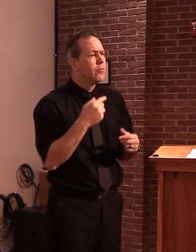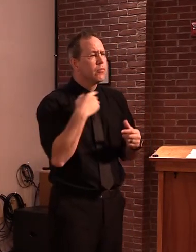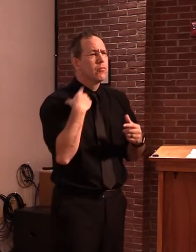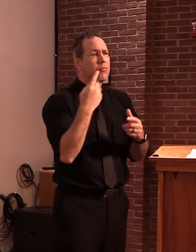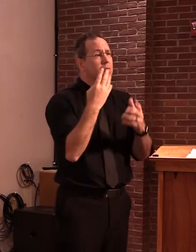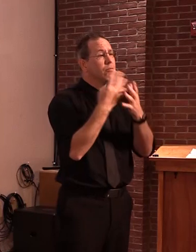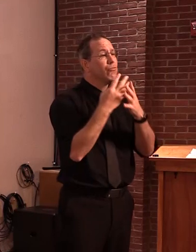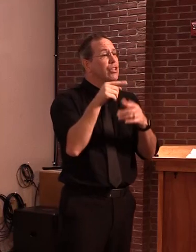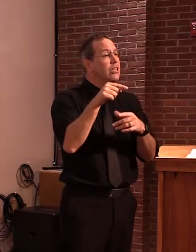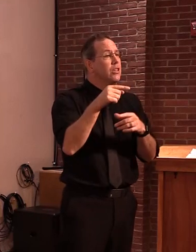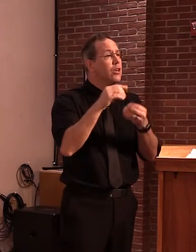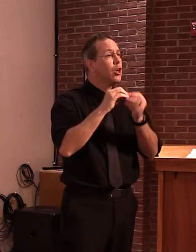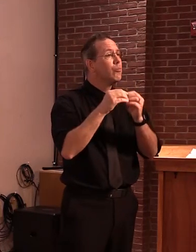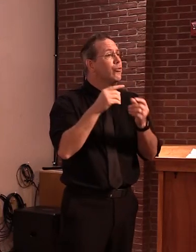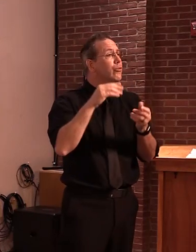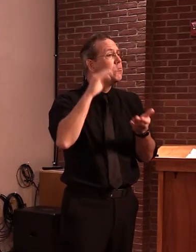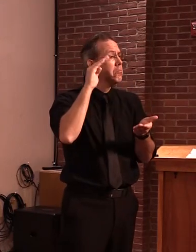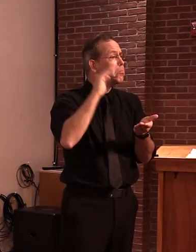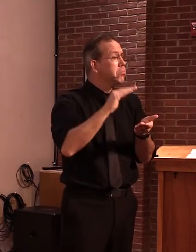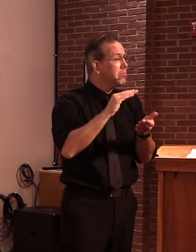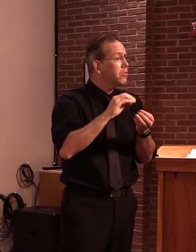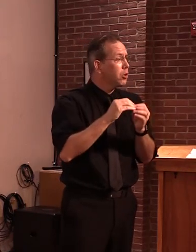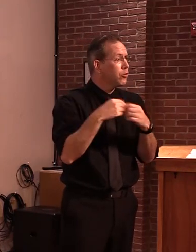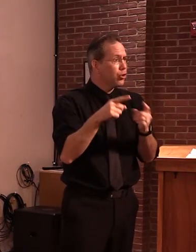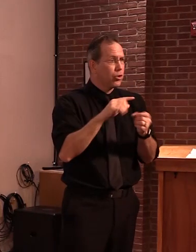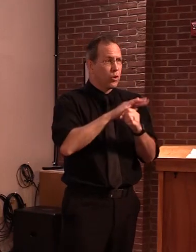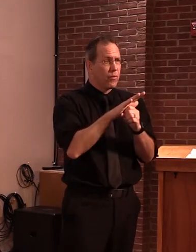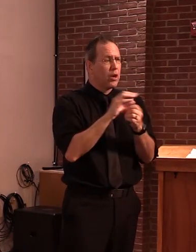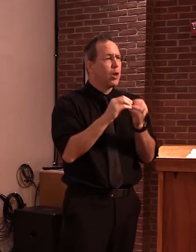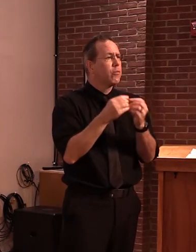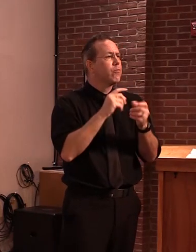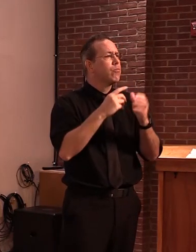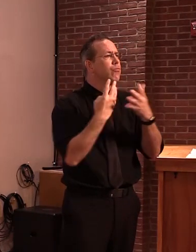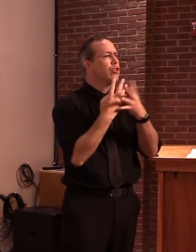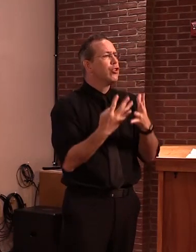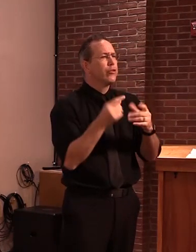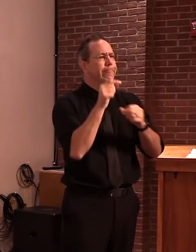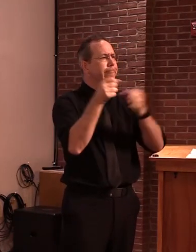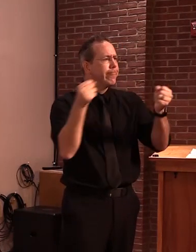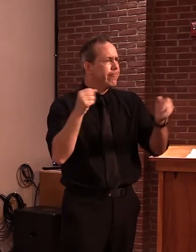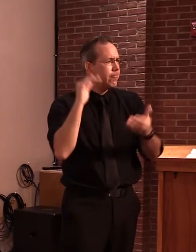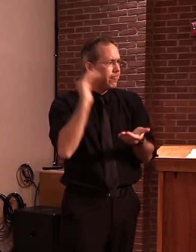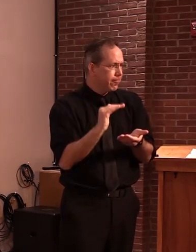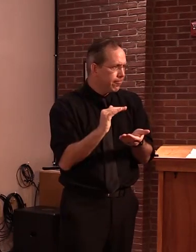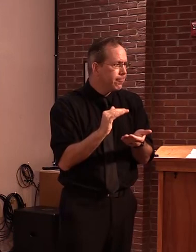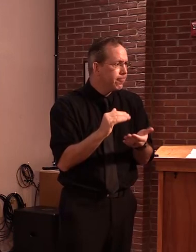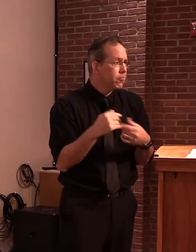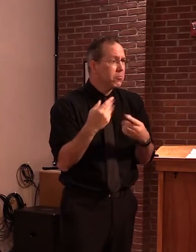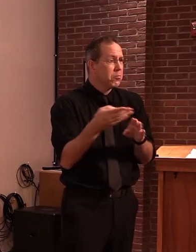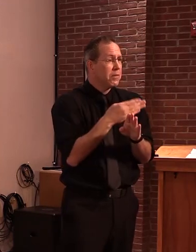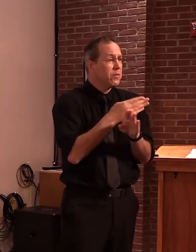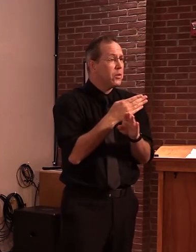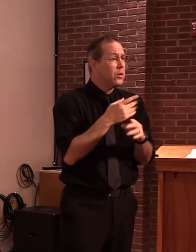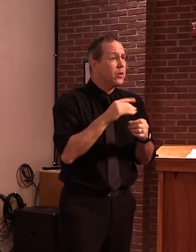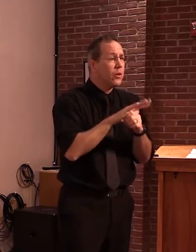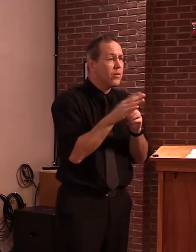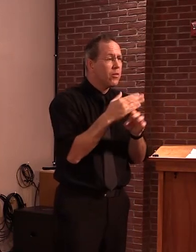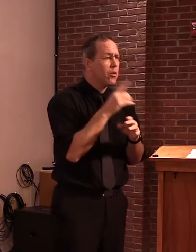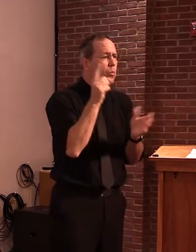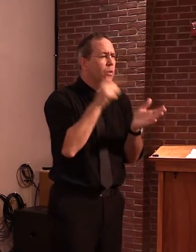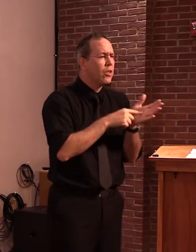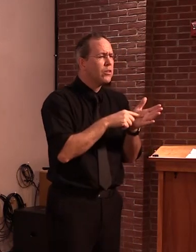significantly during this crisis. I think the numbers were, before the crisis, about 1,600